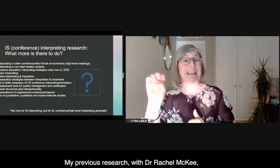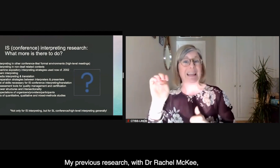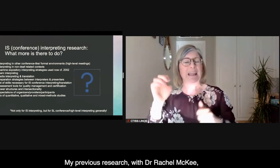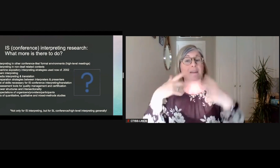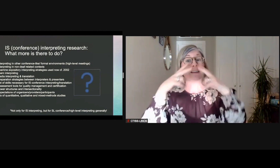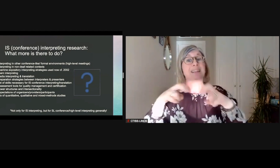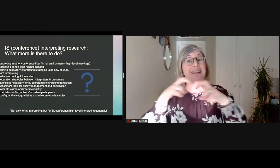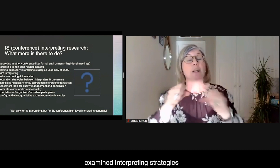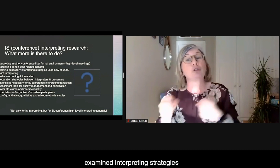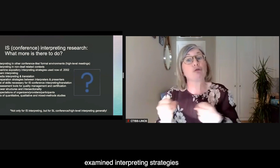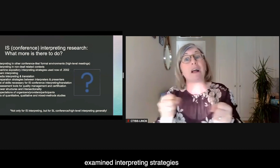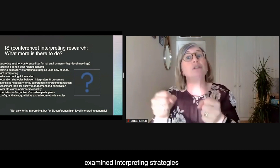2002.